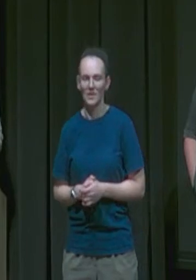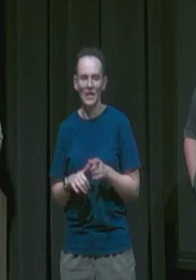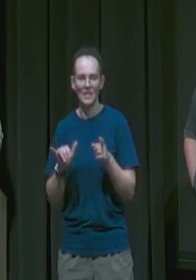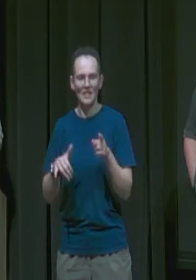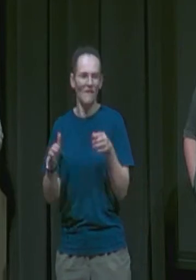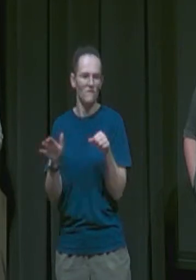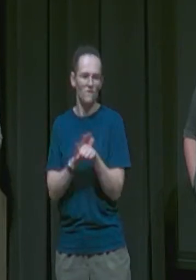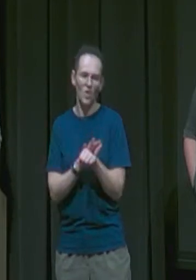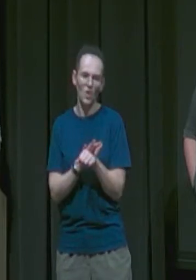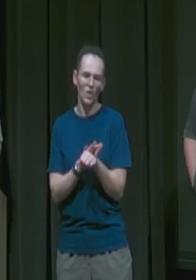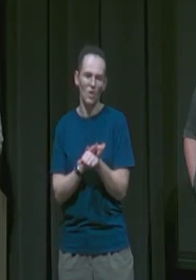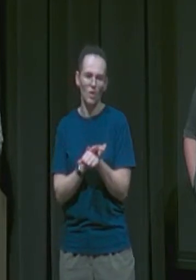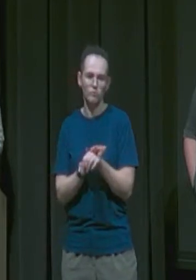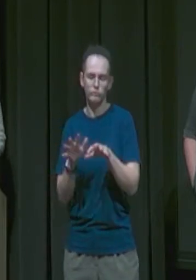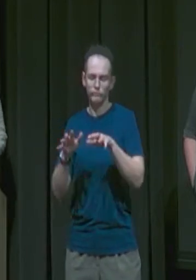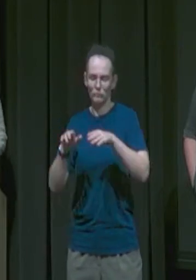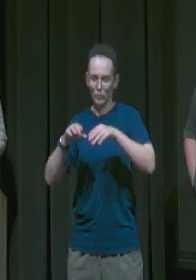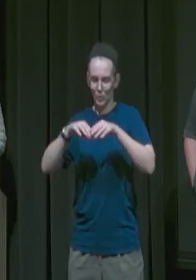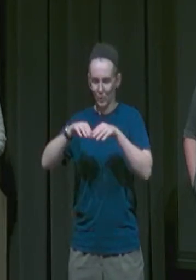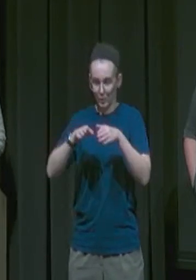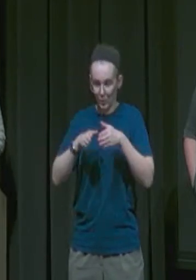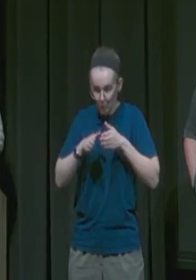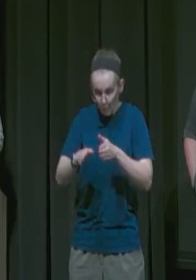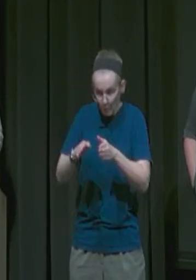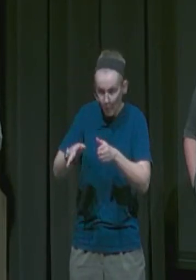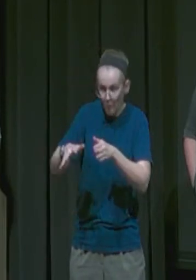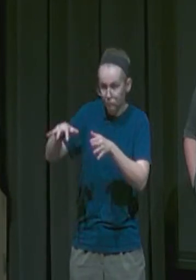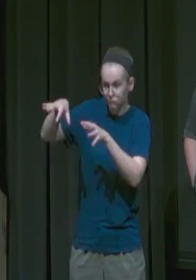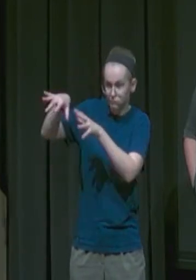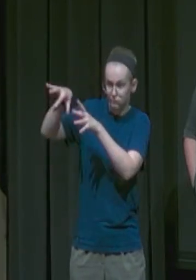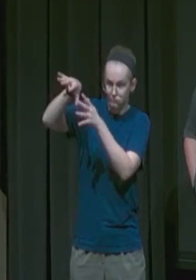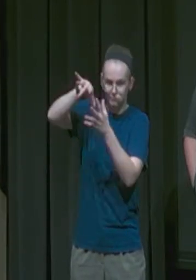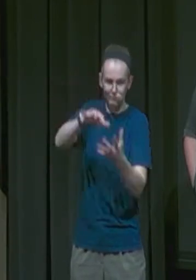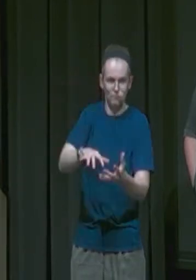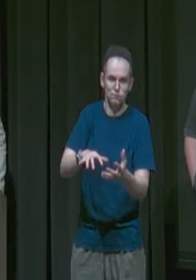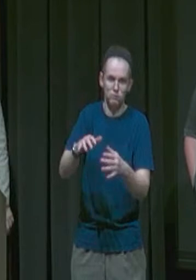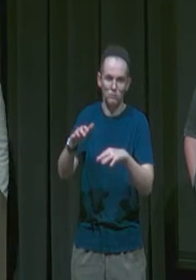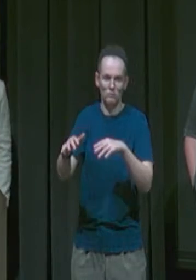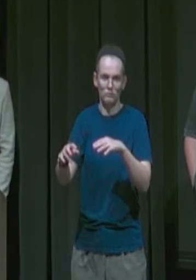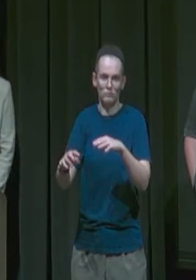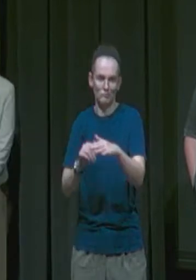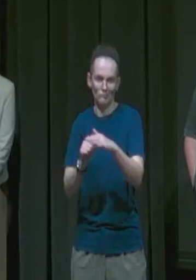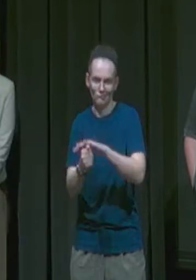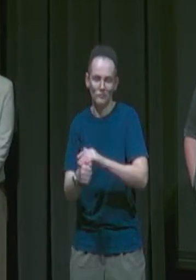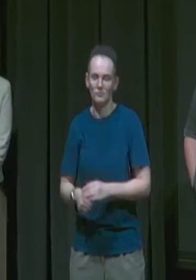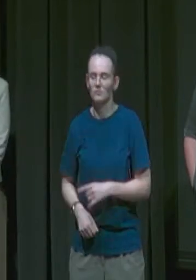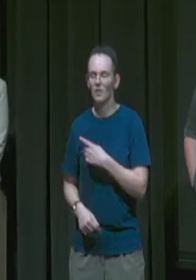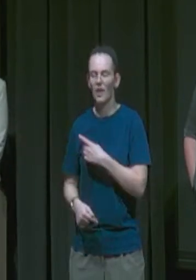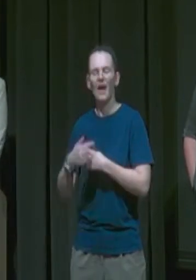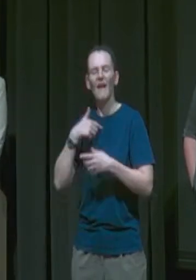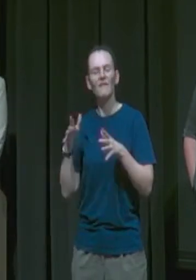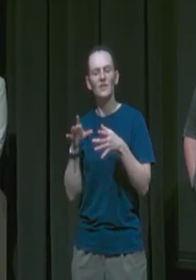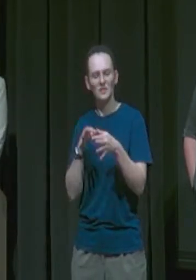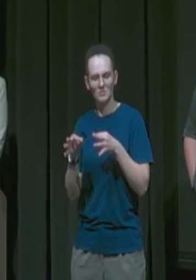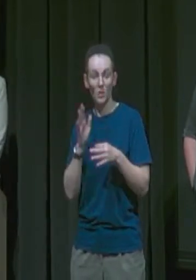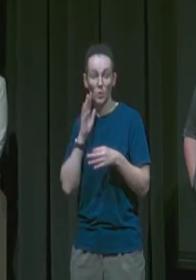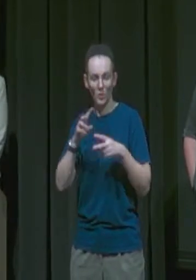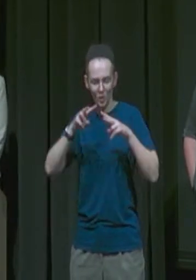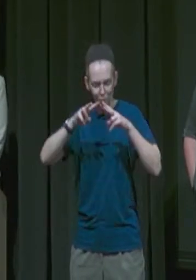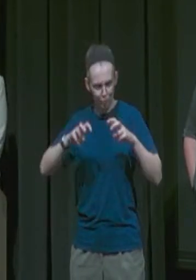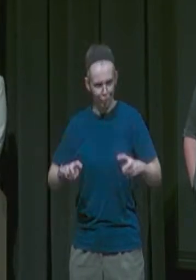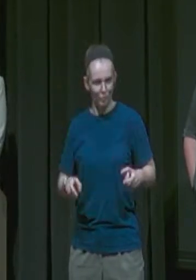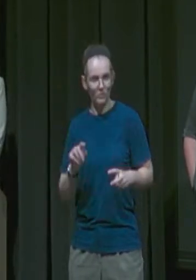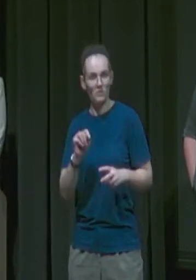It's completely buried under tons and tons of rock. Well, I mentioned that we were going to take a hard look at our trails